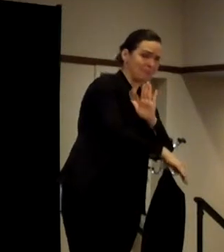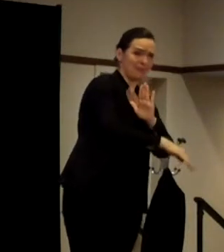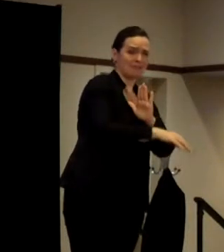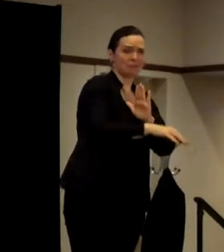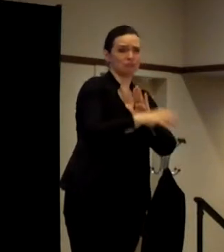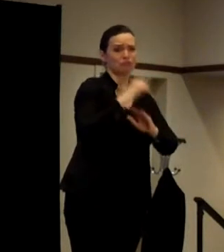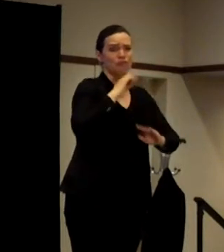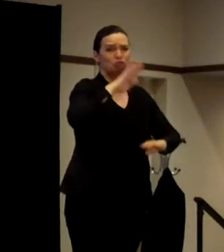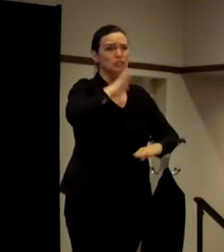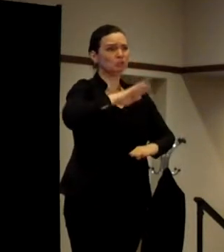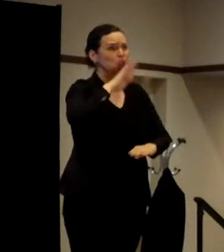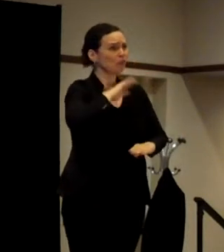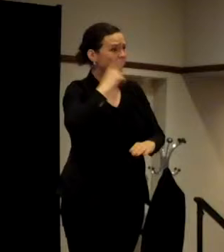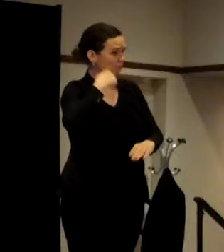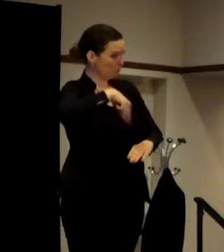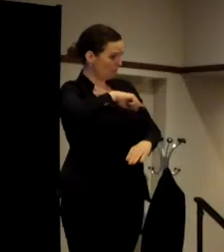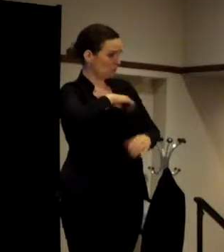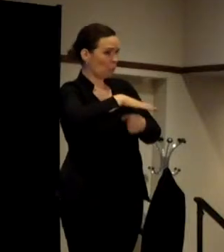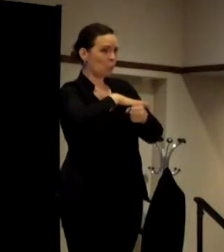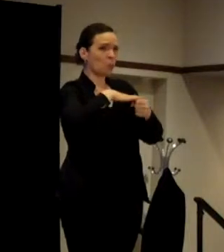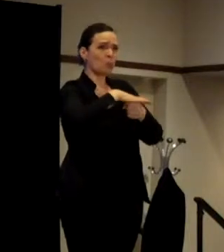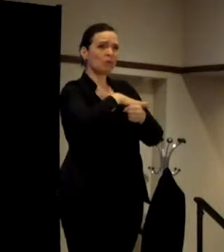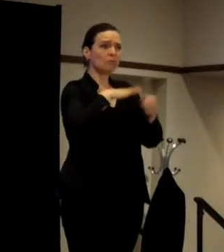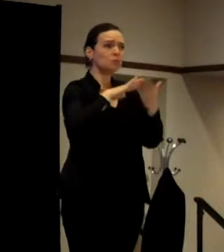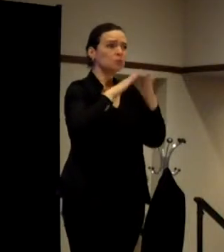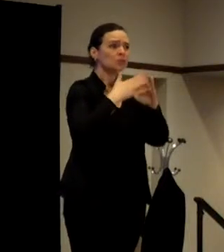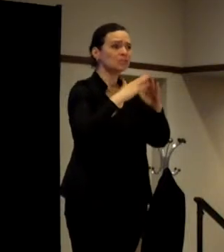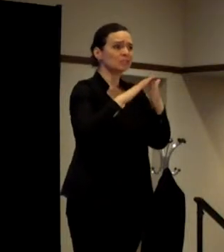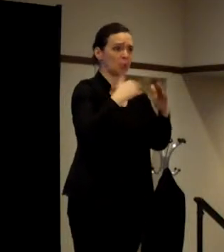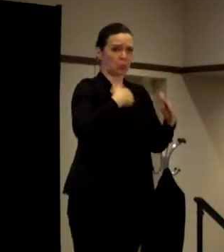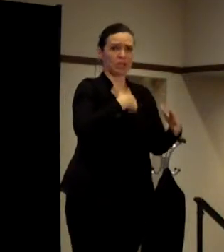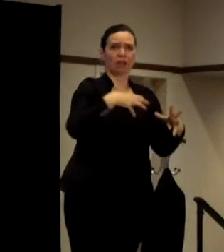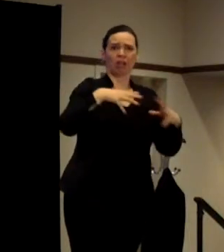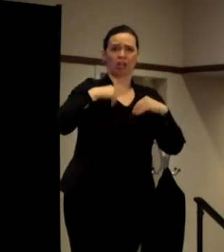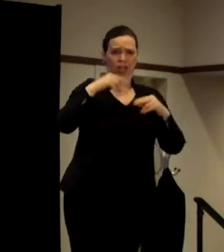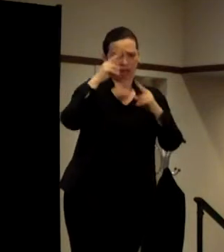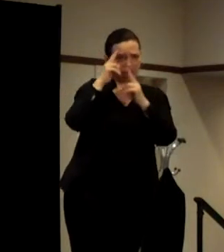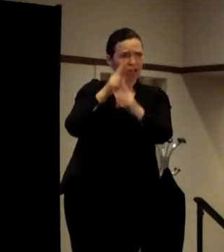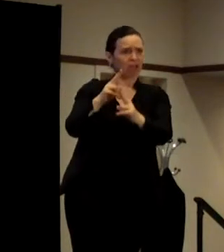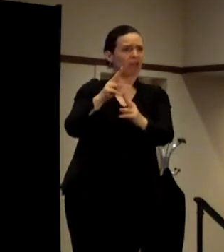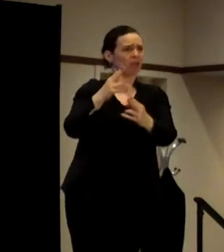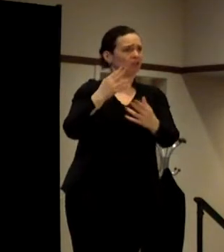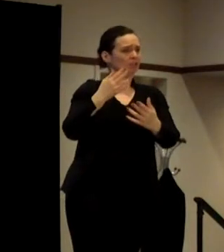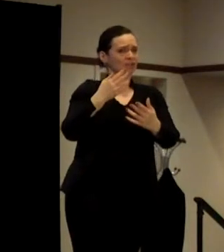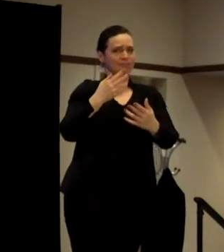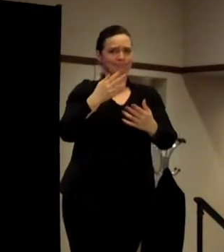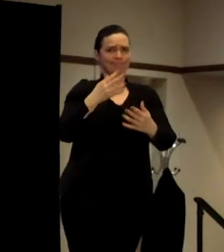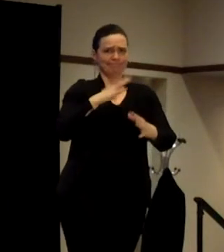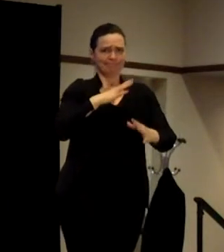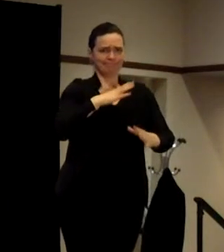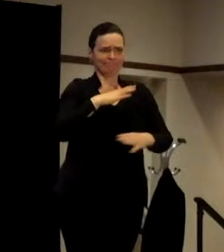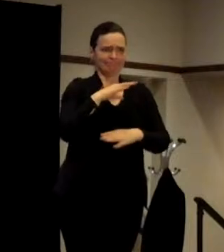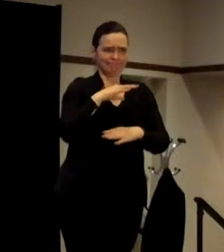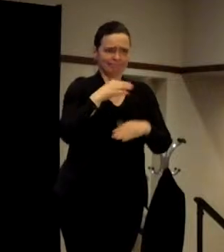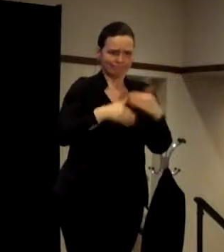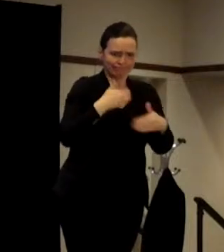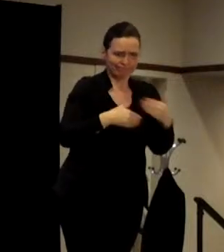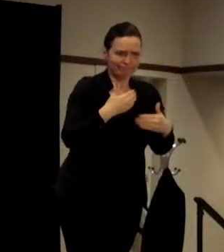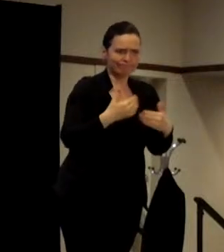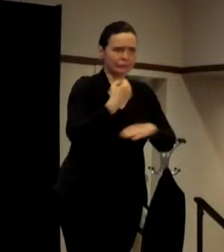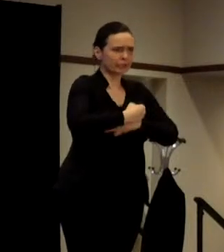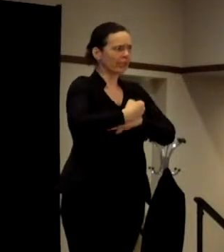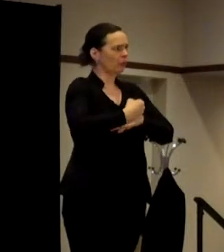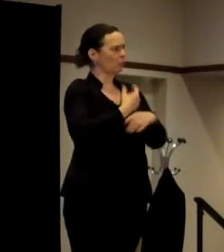responding to those hardships in previous stimulus packages for different industries. But the one industry that, or one large employer